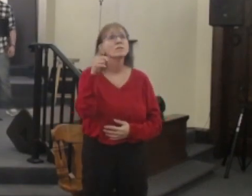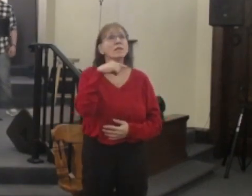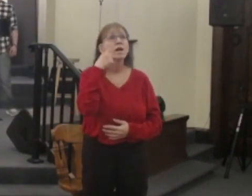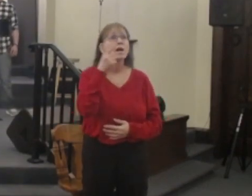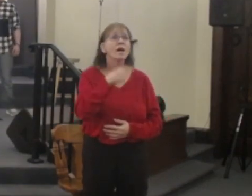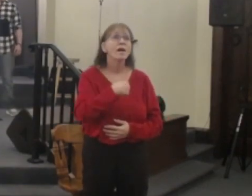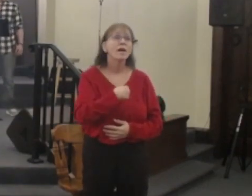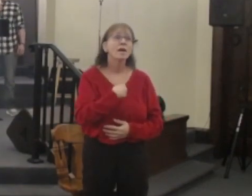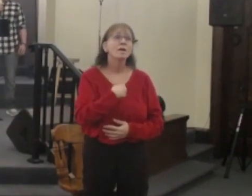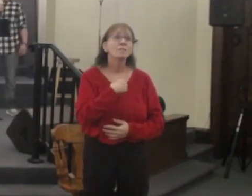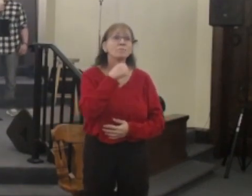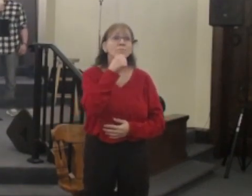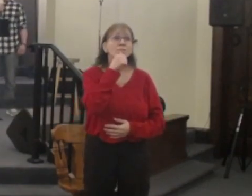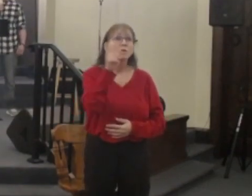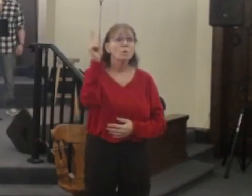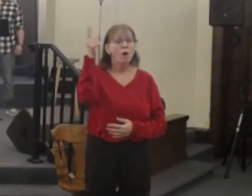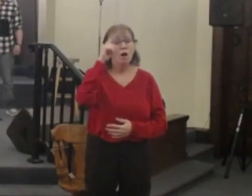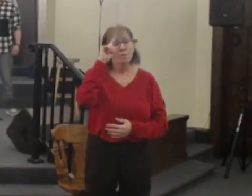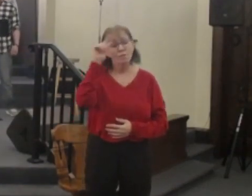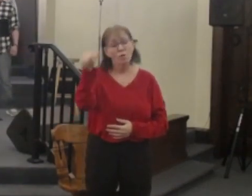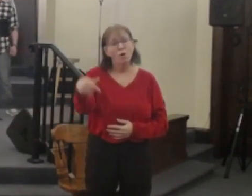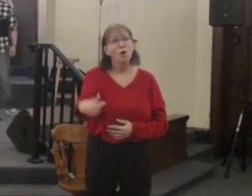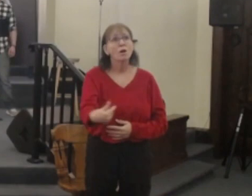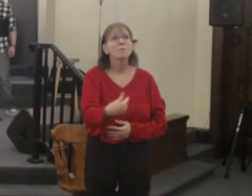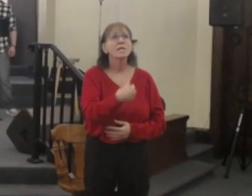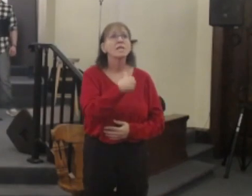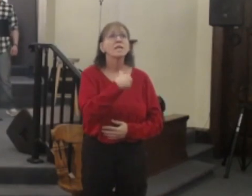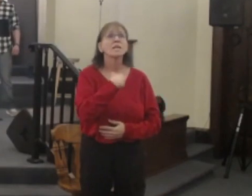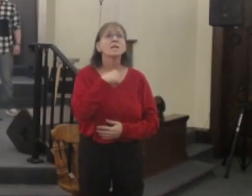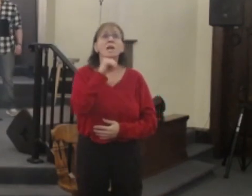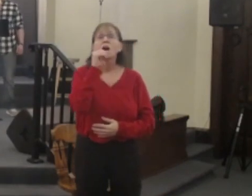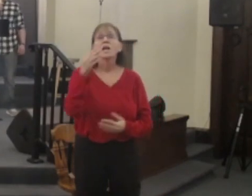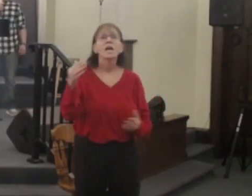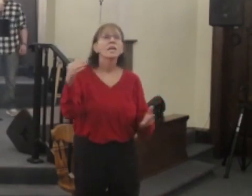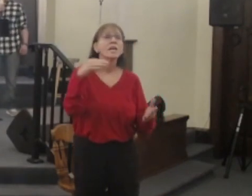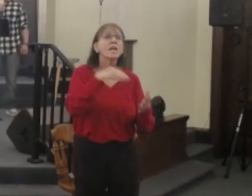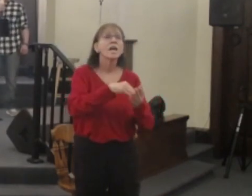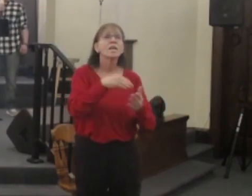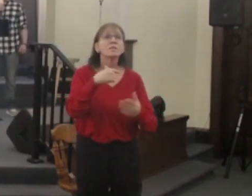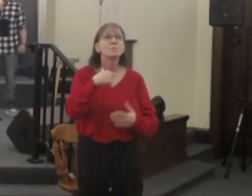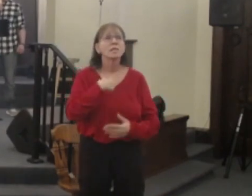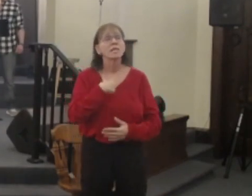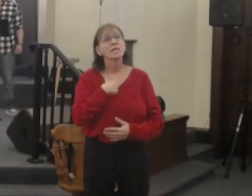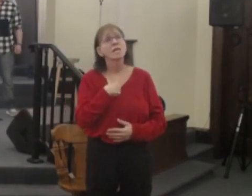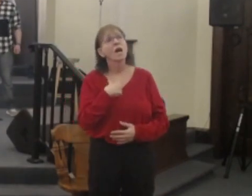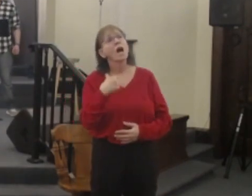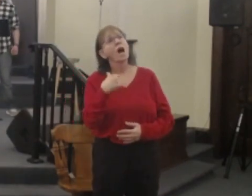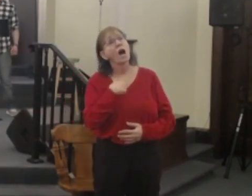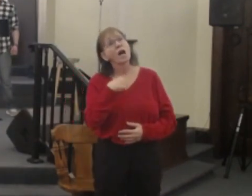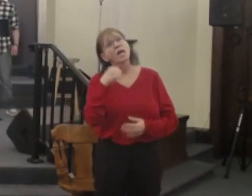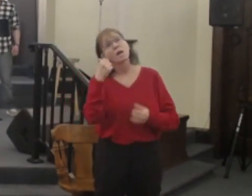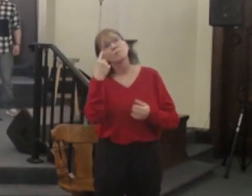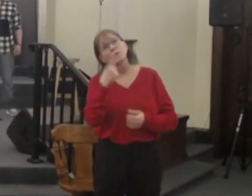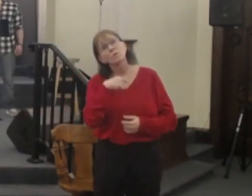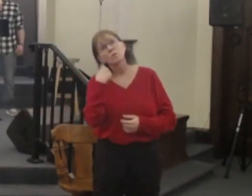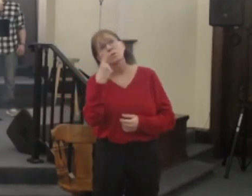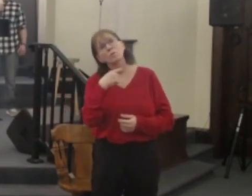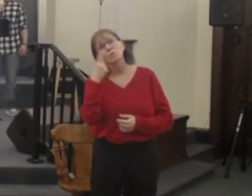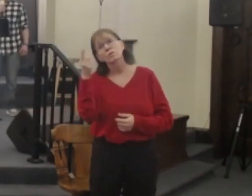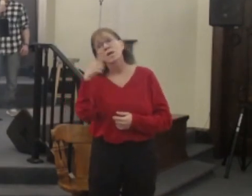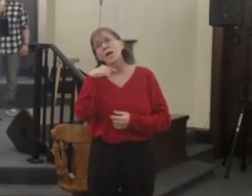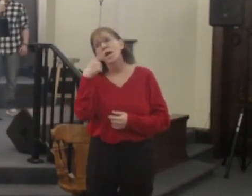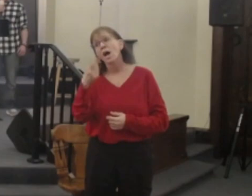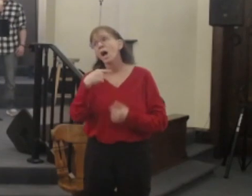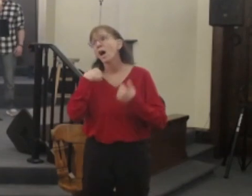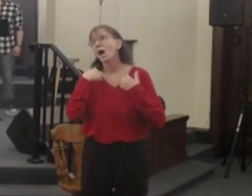I am. You are for me, not against me. I am who you